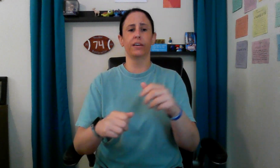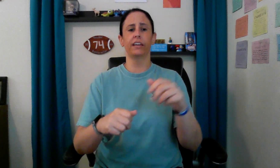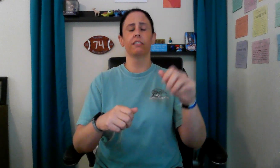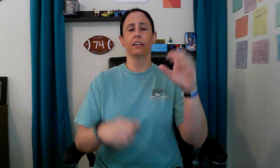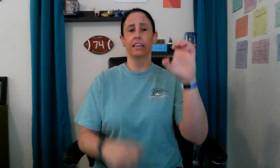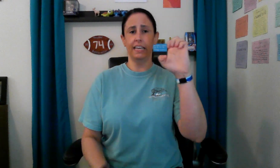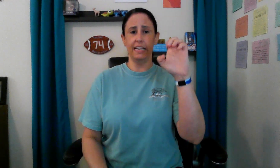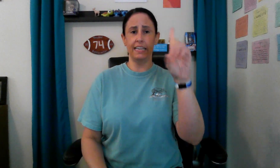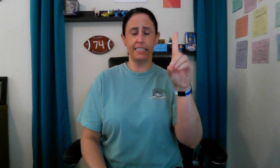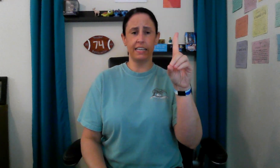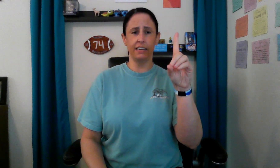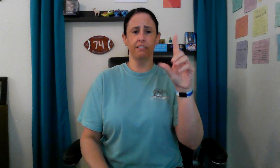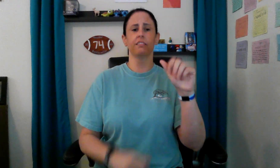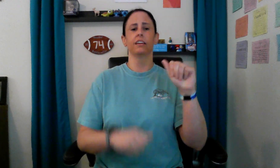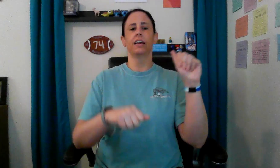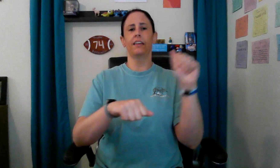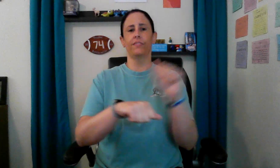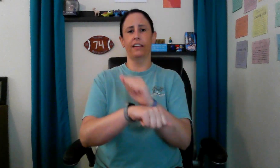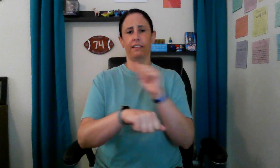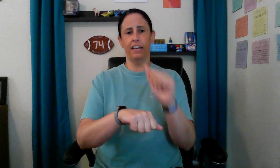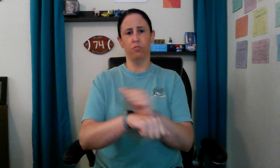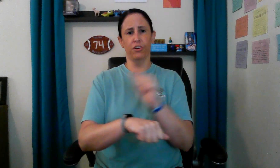doing ED and then Alberta.